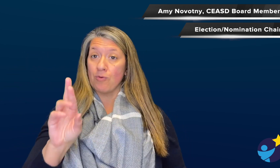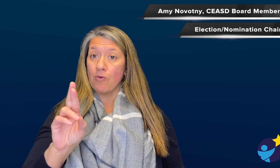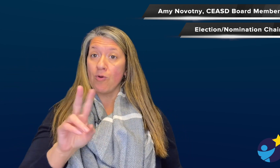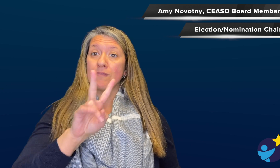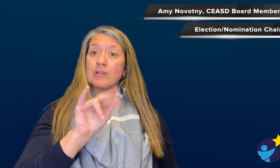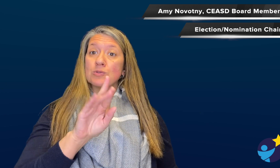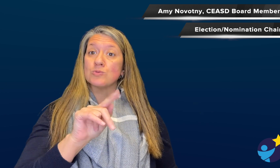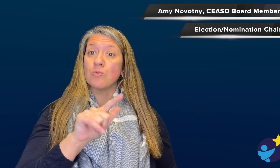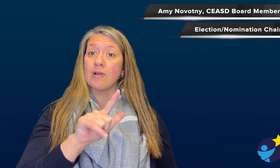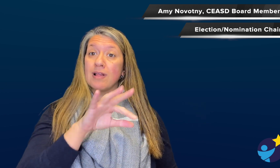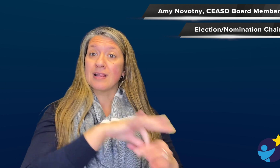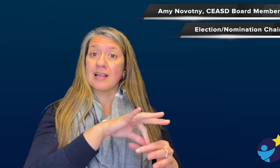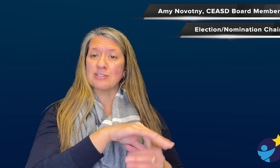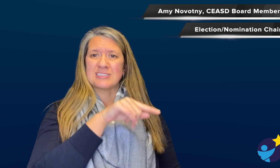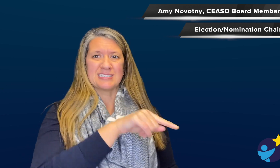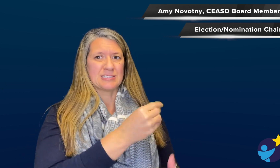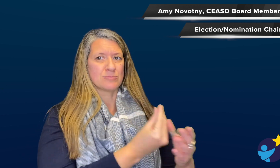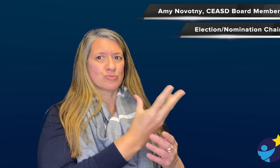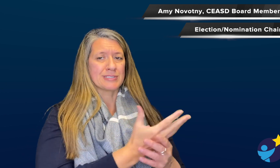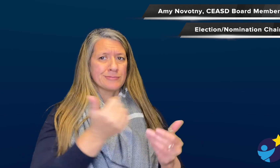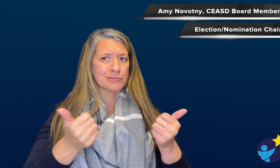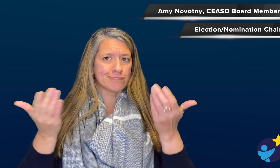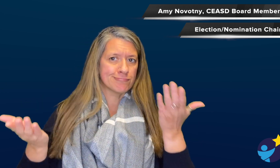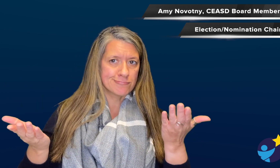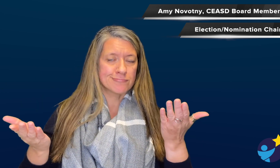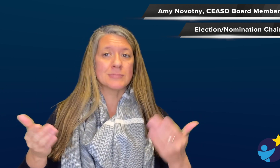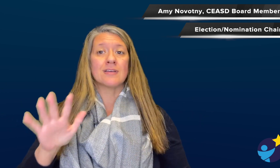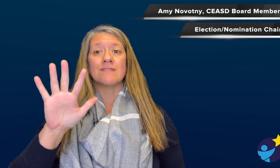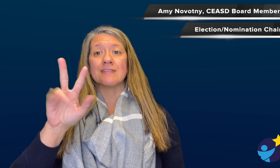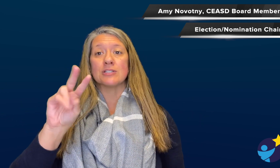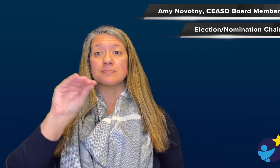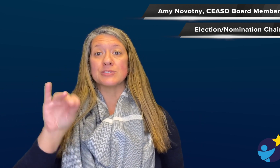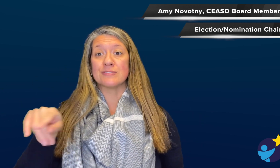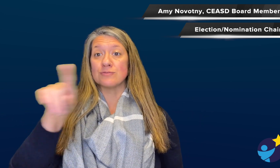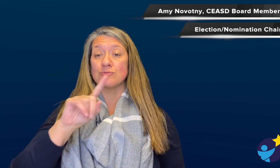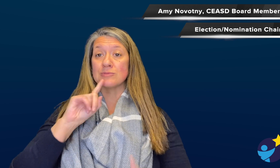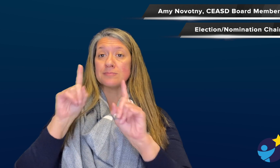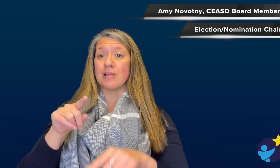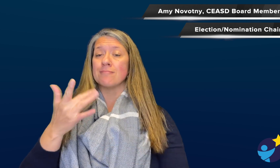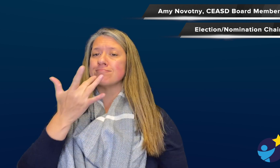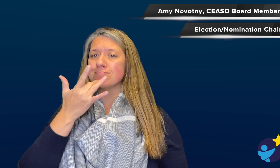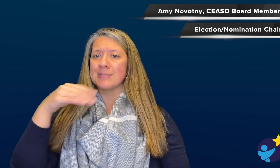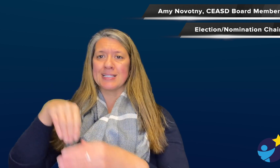to address the next election. Should the election be held in person at the 2022